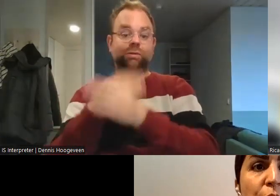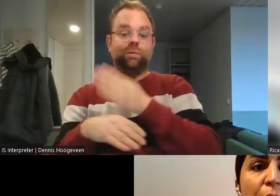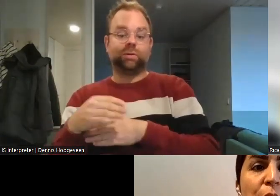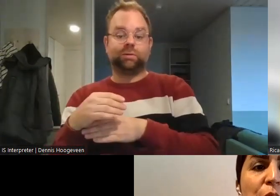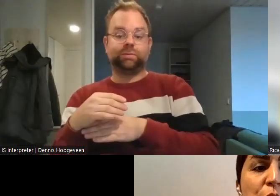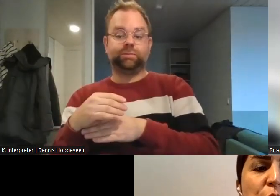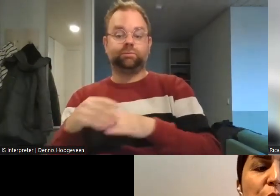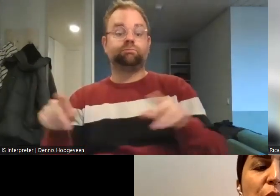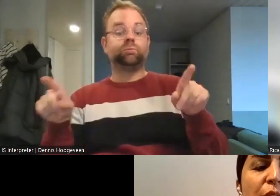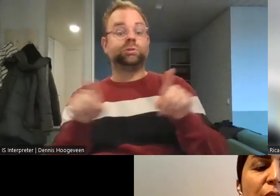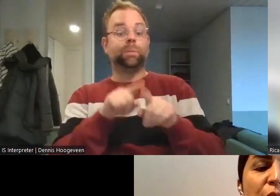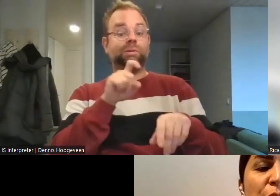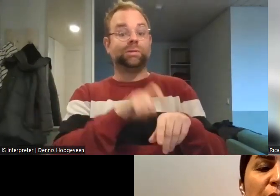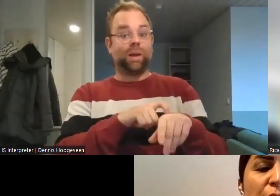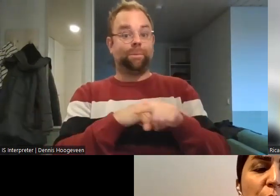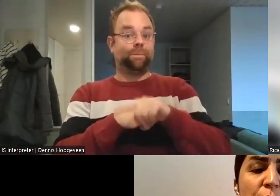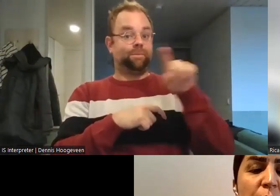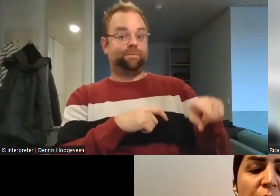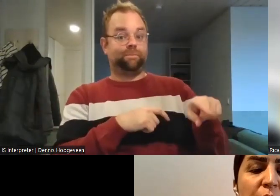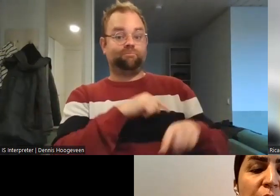do approach to